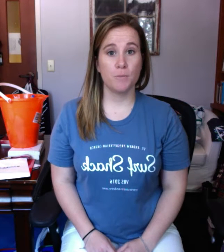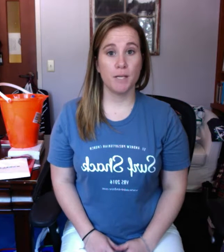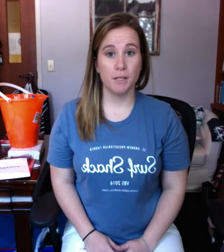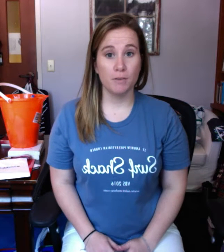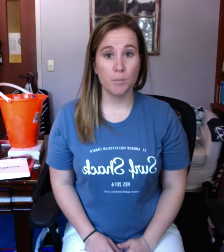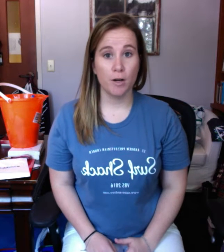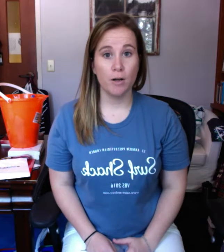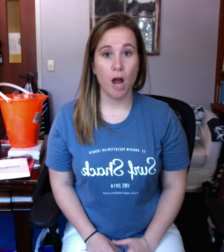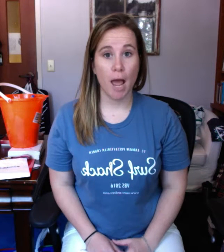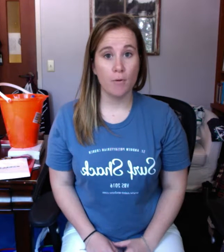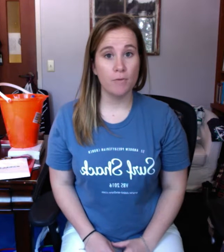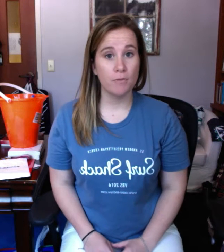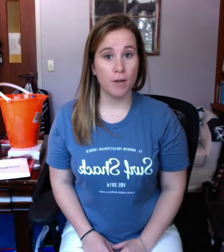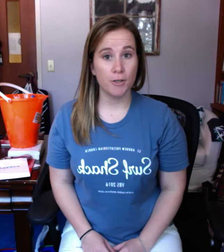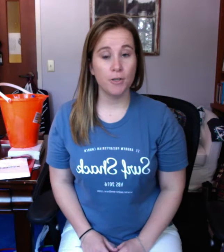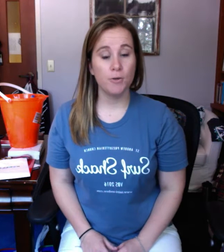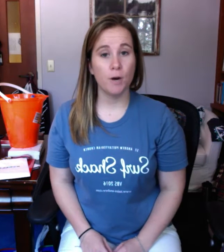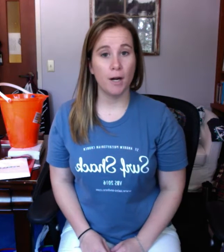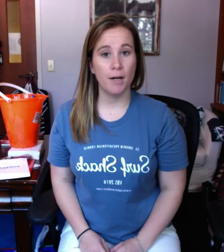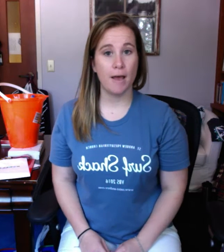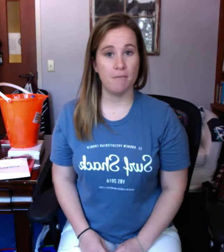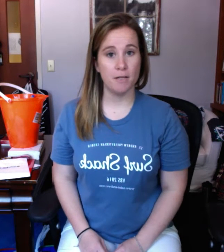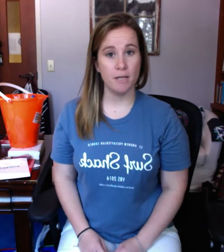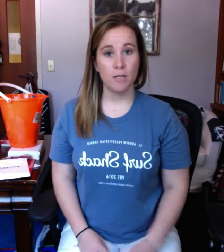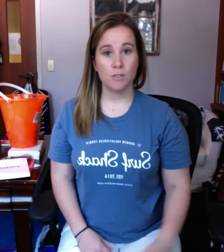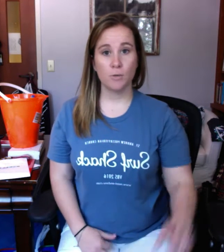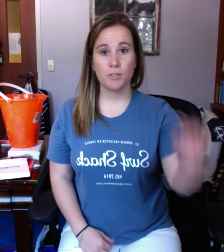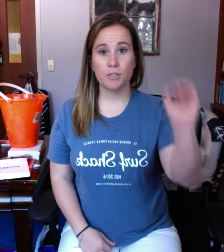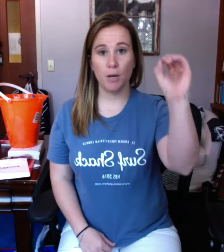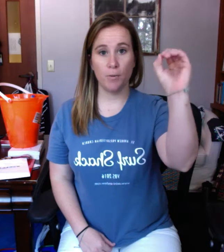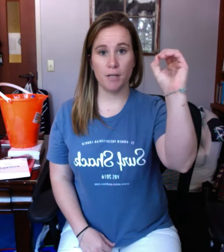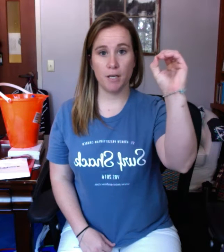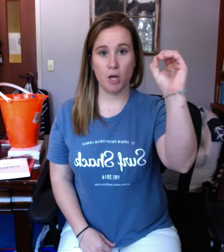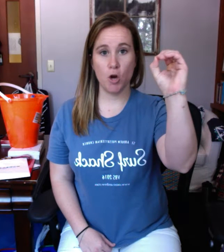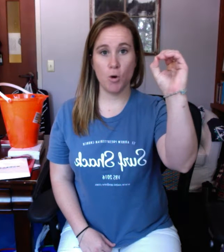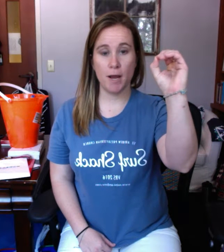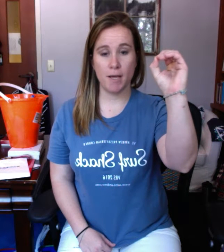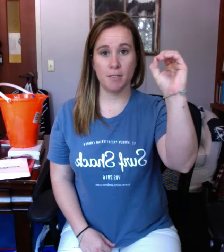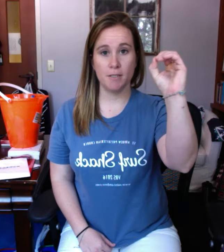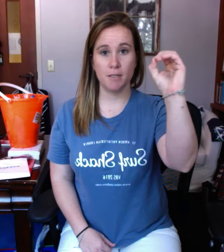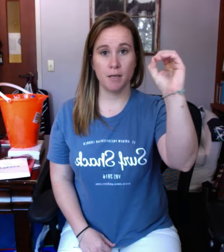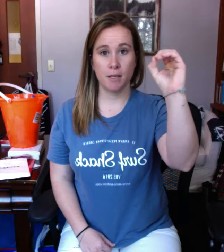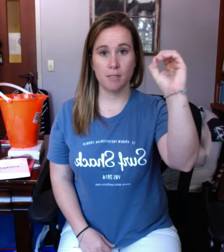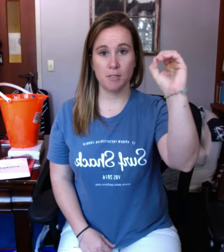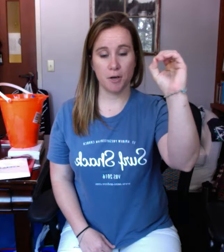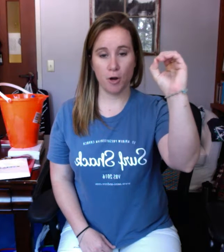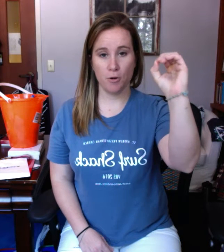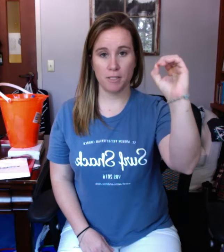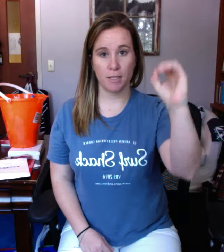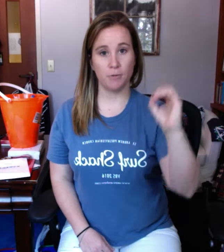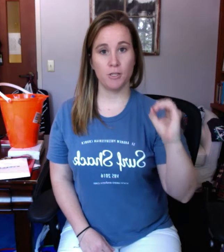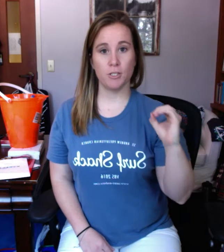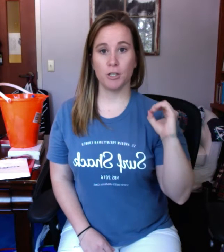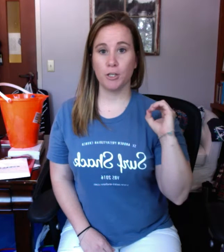beginning of the prayer, Our Father who art in heaven. So we're going to start with an O hand. Okay, this is letter O in sign language. You're going to go from